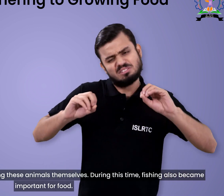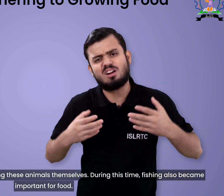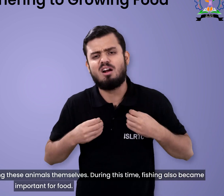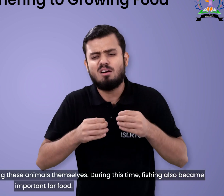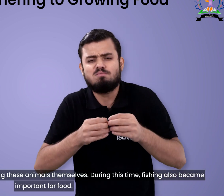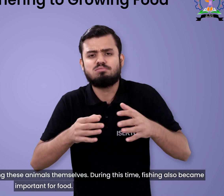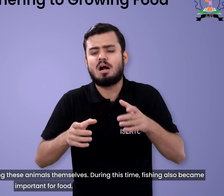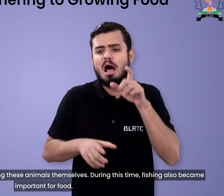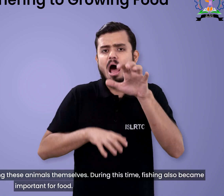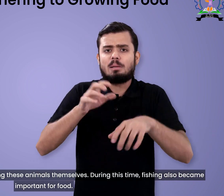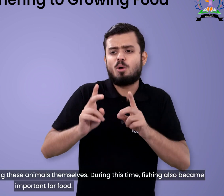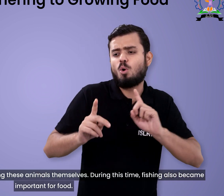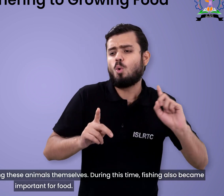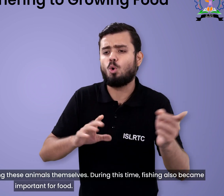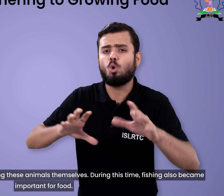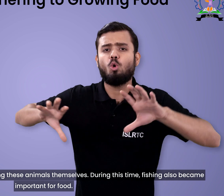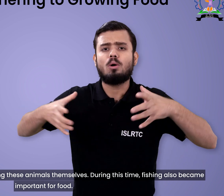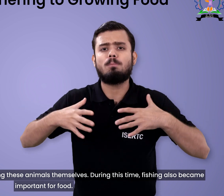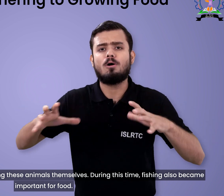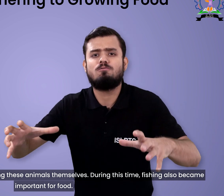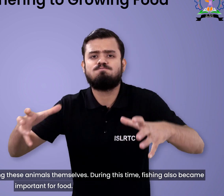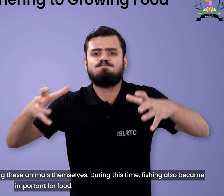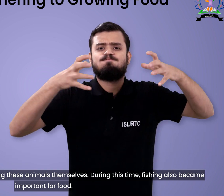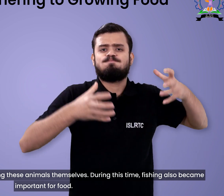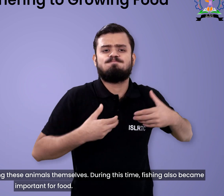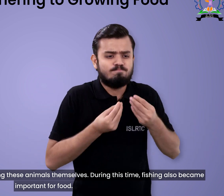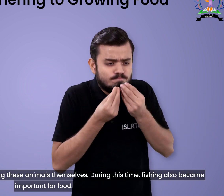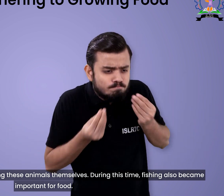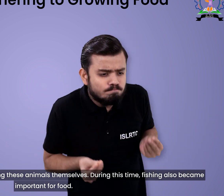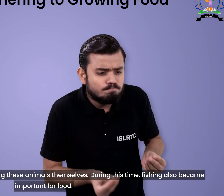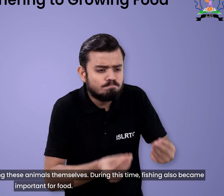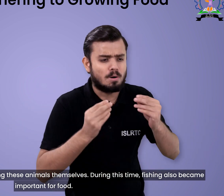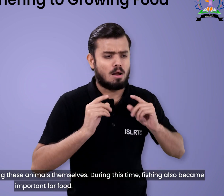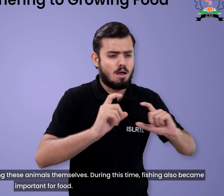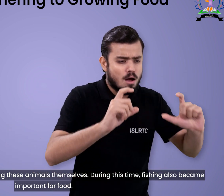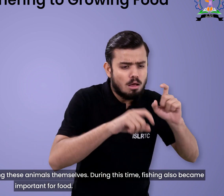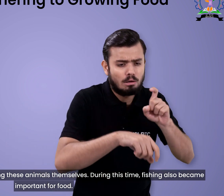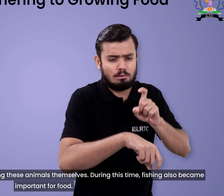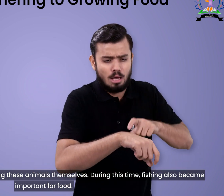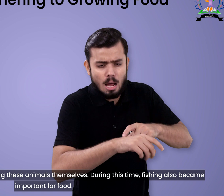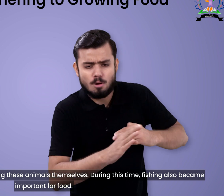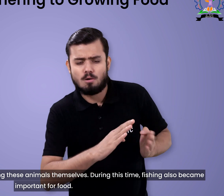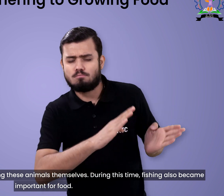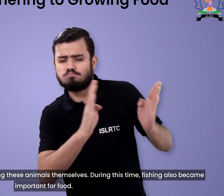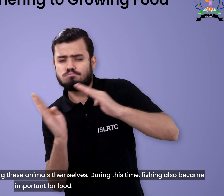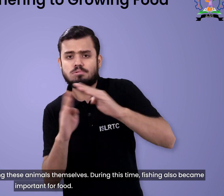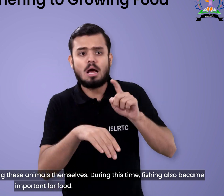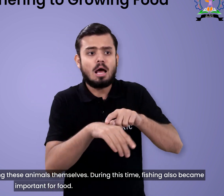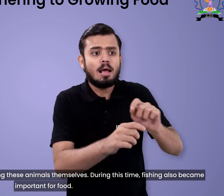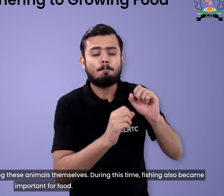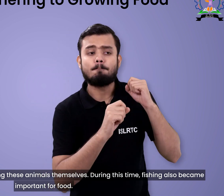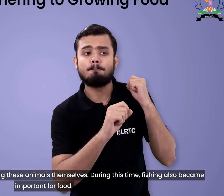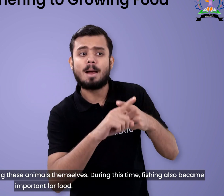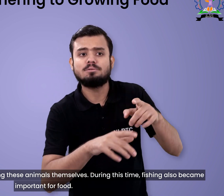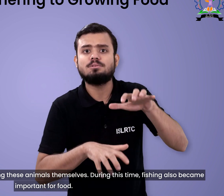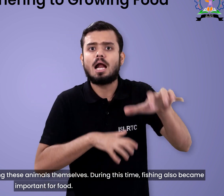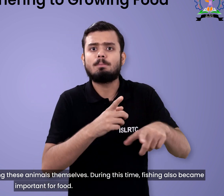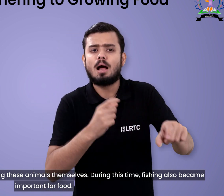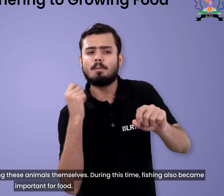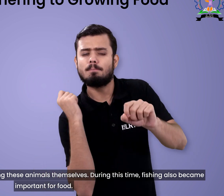Slowly they started herding and rearing these animals themselves. During this time, fishing also became important